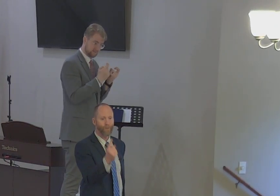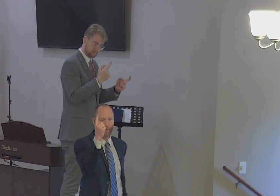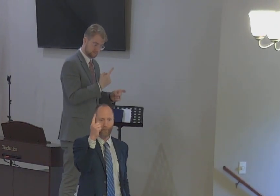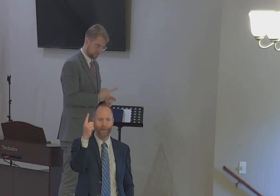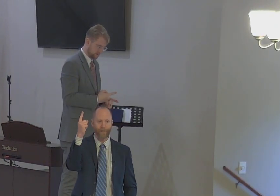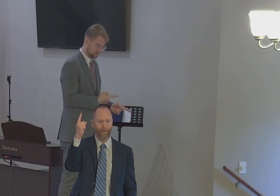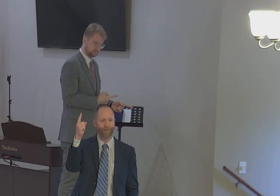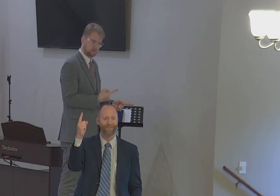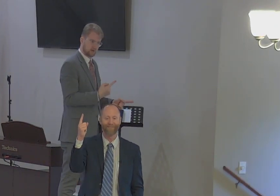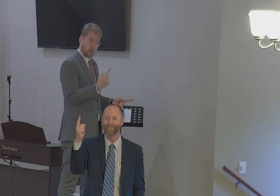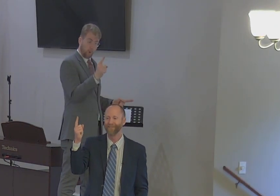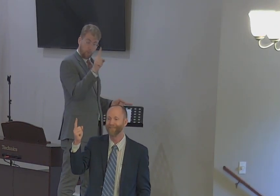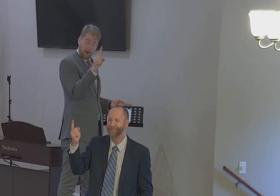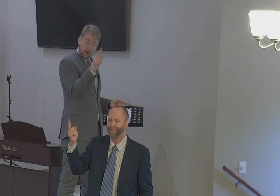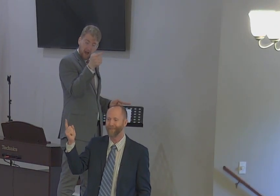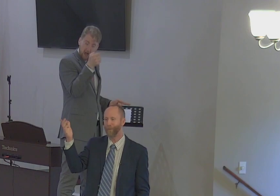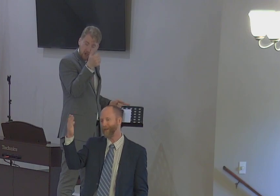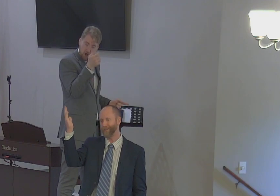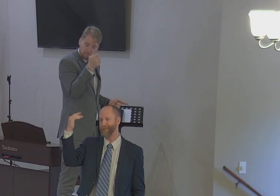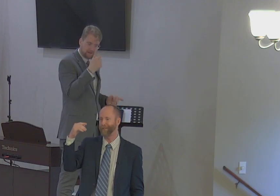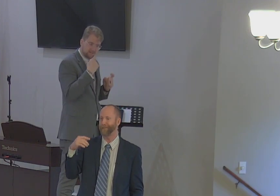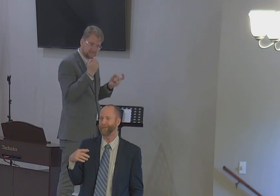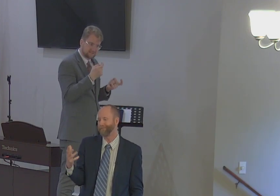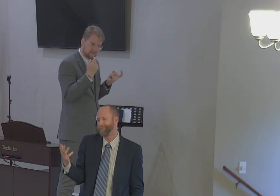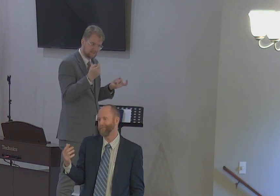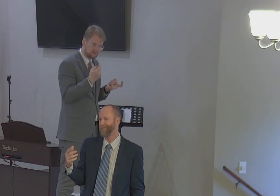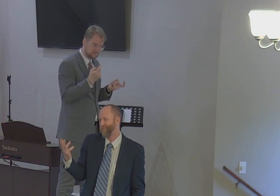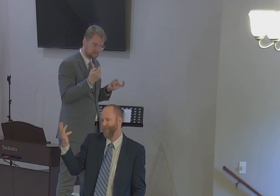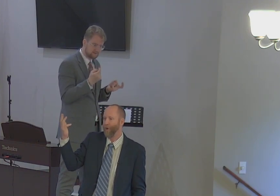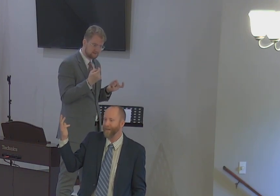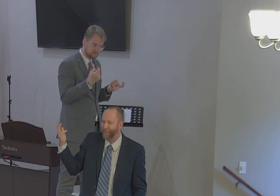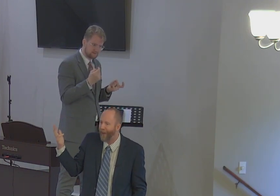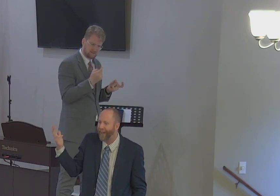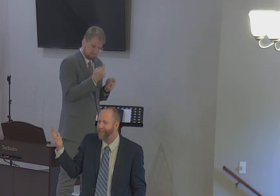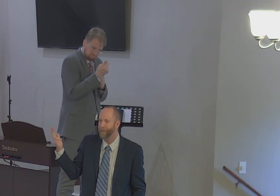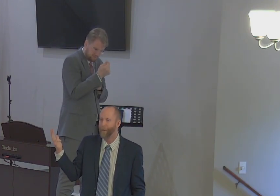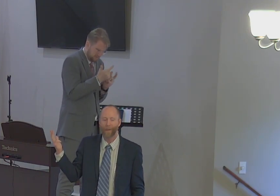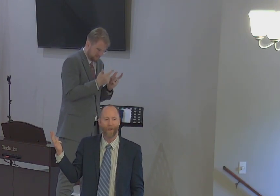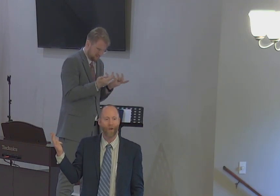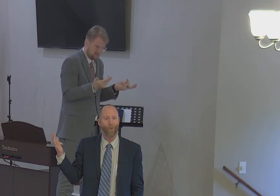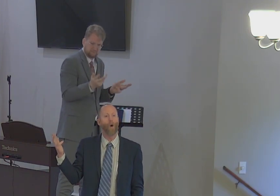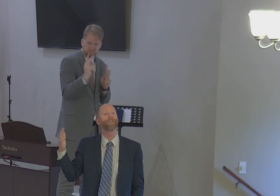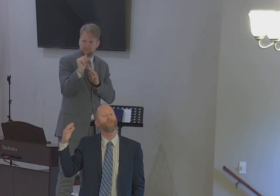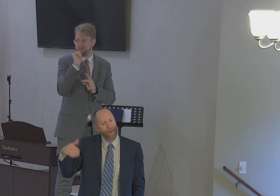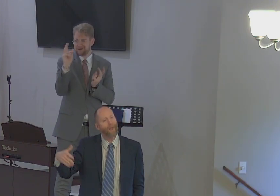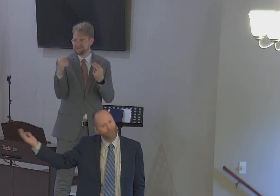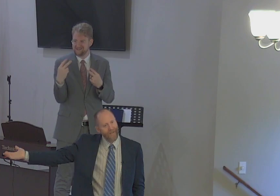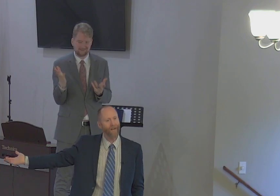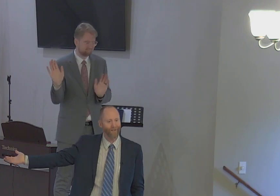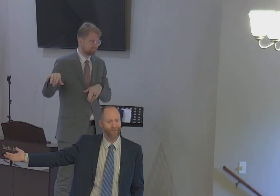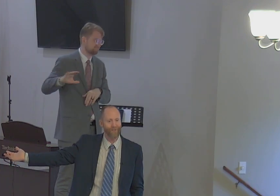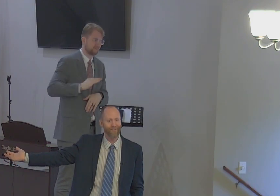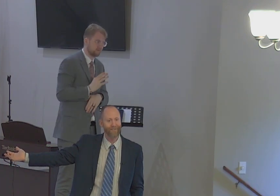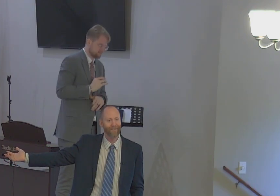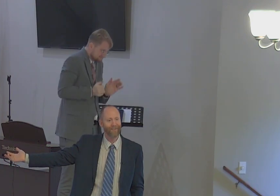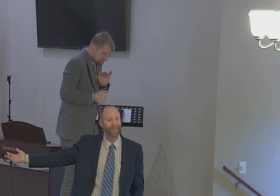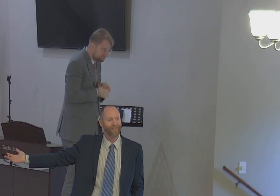and it's one little bitty sin, nobody's gonna, it's just a little bitty thing. What does the Bible tell